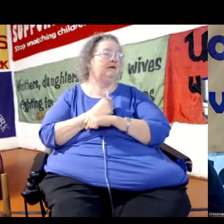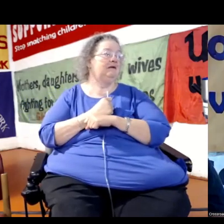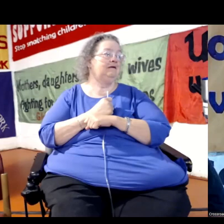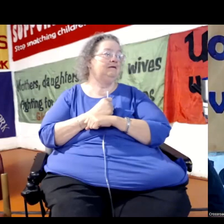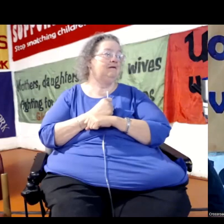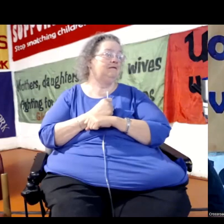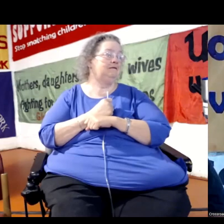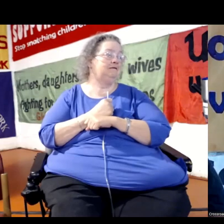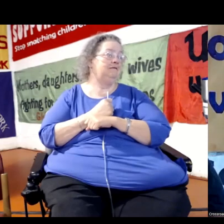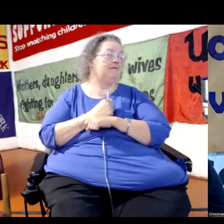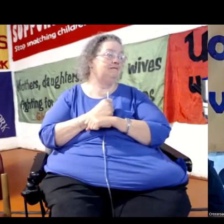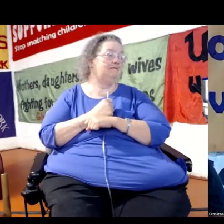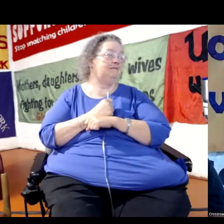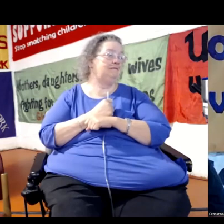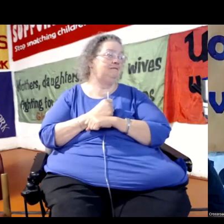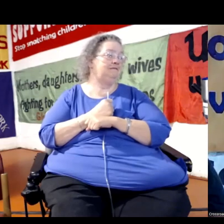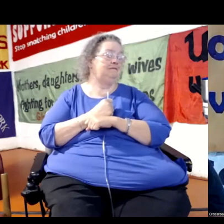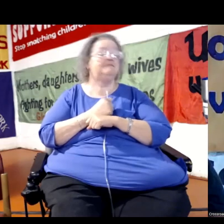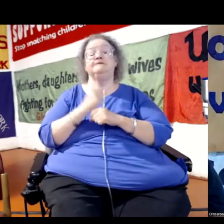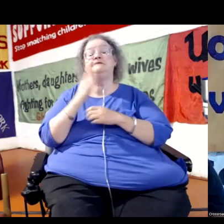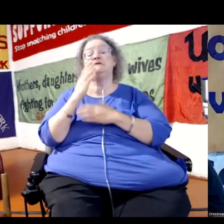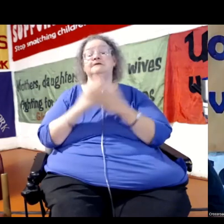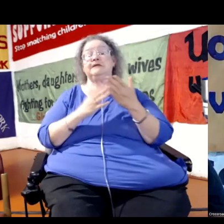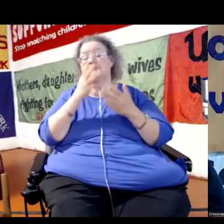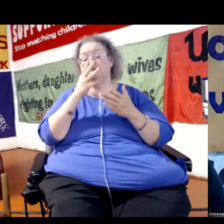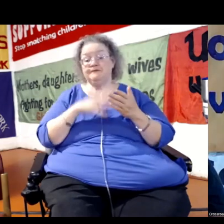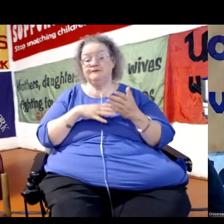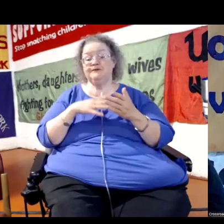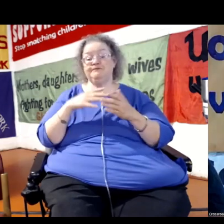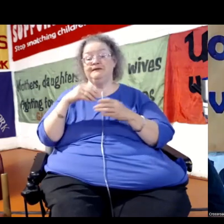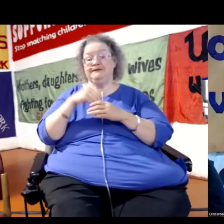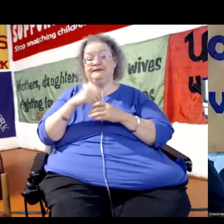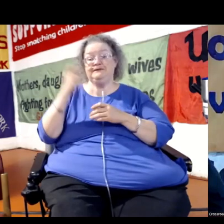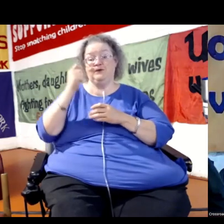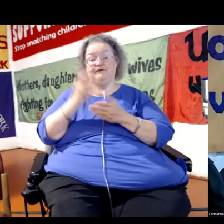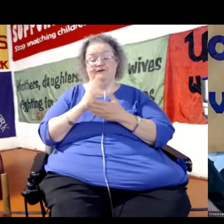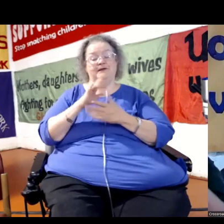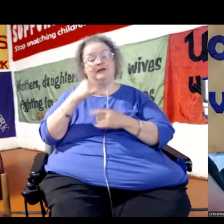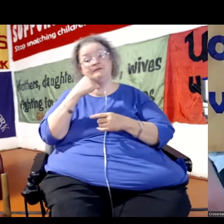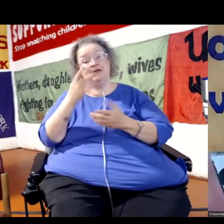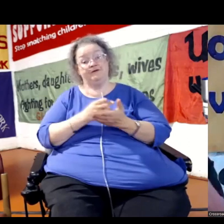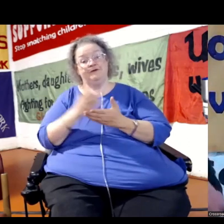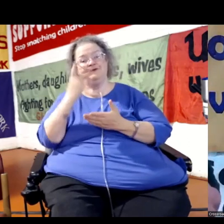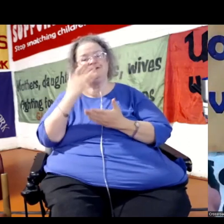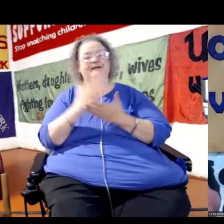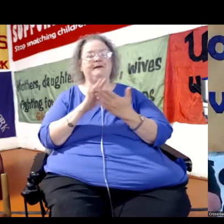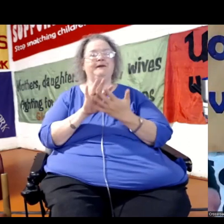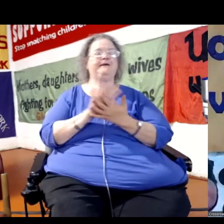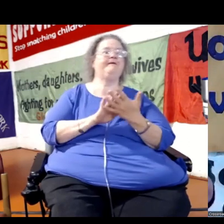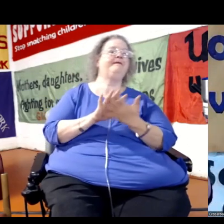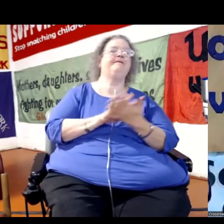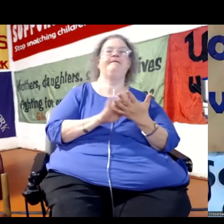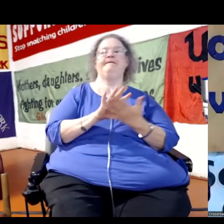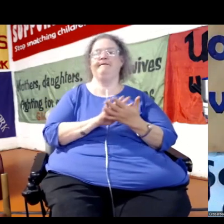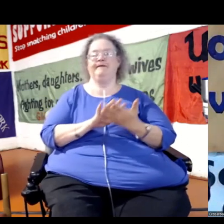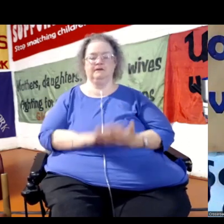some of the women in welfare rights, see, I just tell the truth, because some people like to sugarcoat bull job. I don't